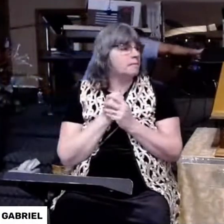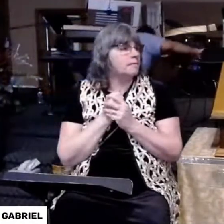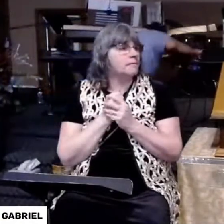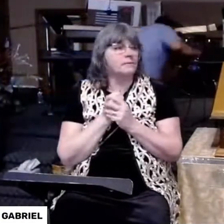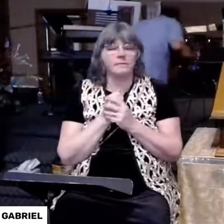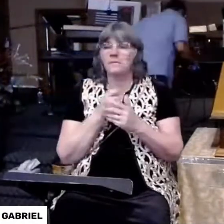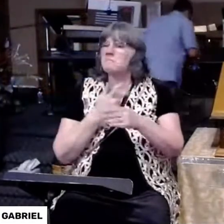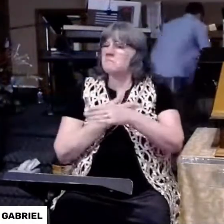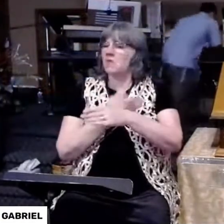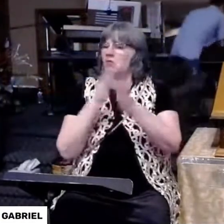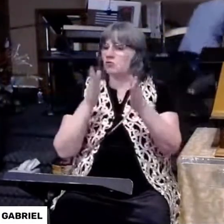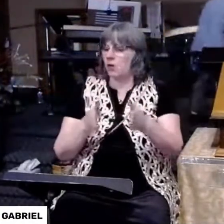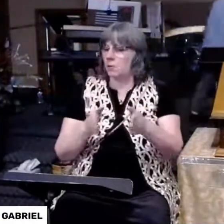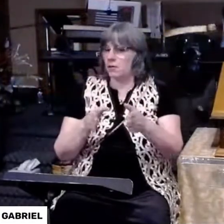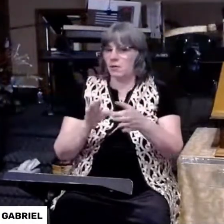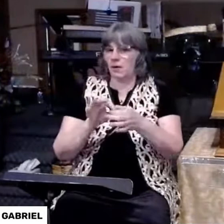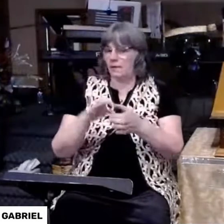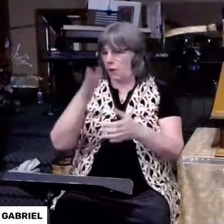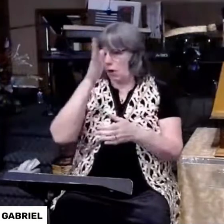shepherd of God.